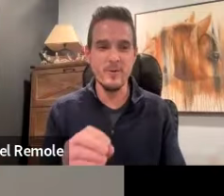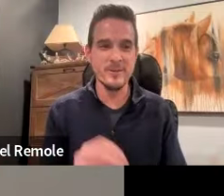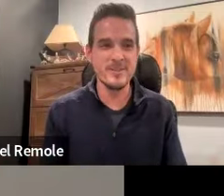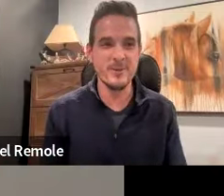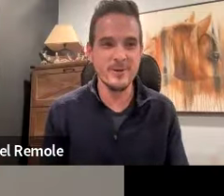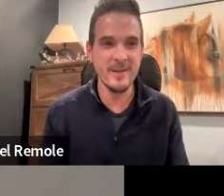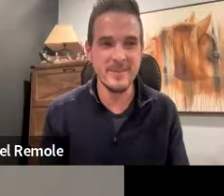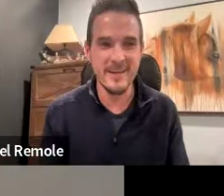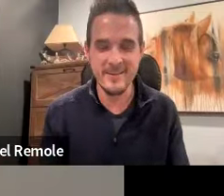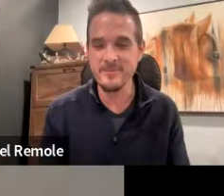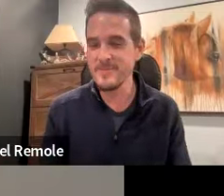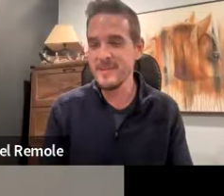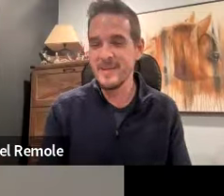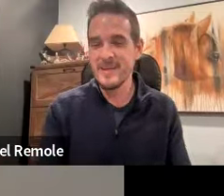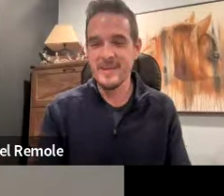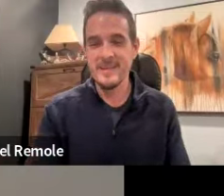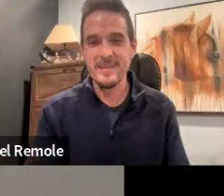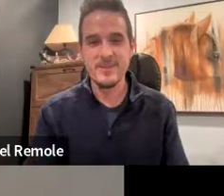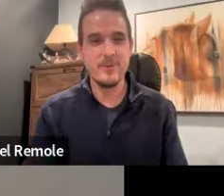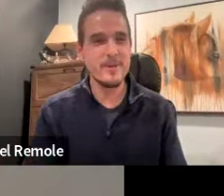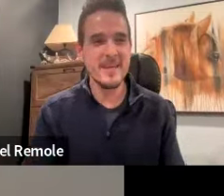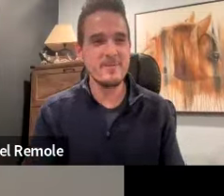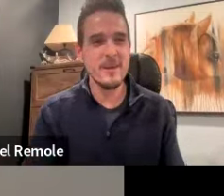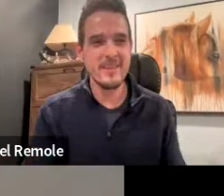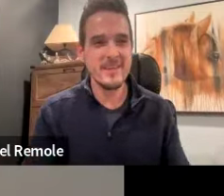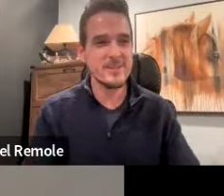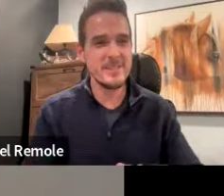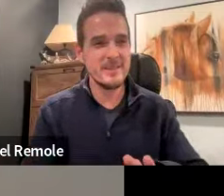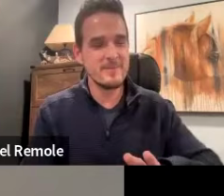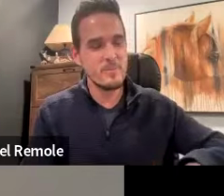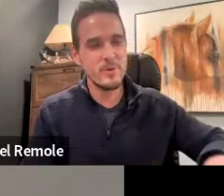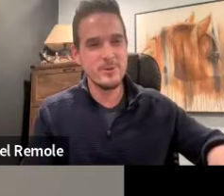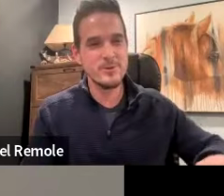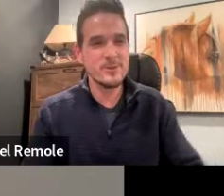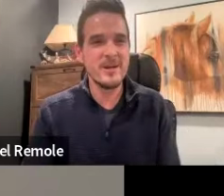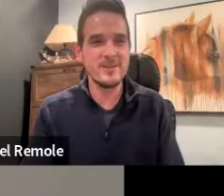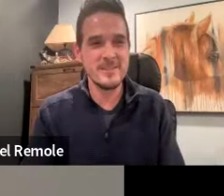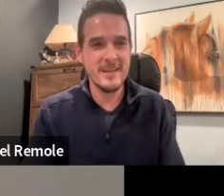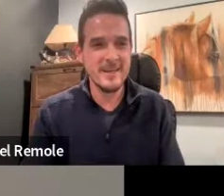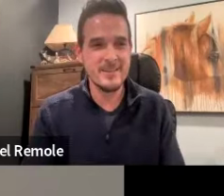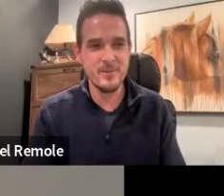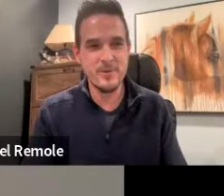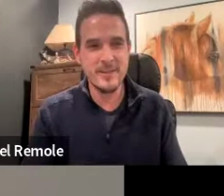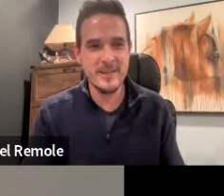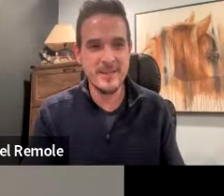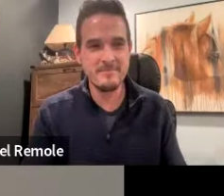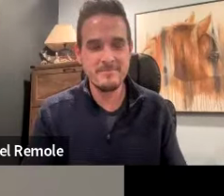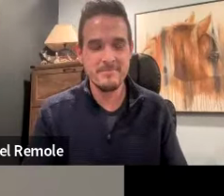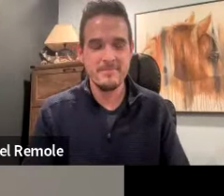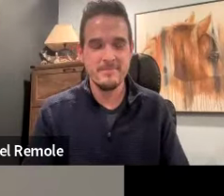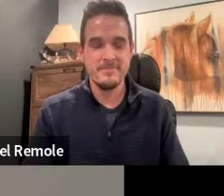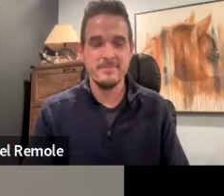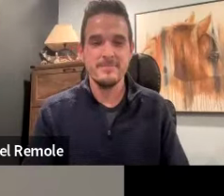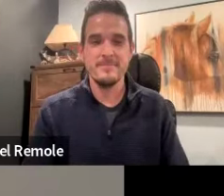you can be focused during our time together. So we're going to take a breath in, just see, push those distractions aside. So breathe